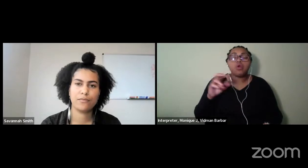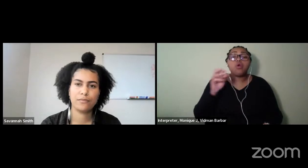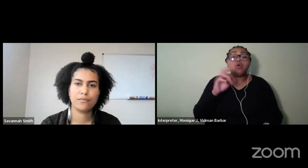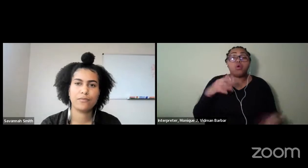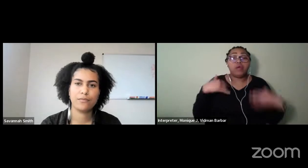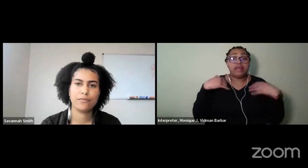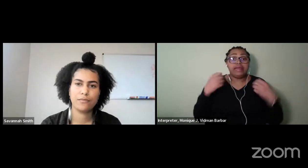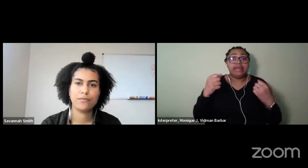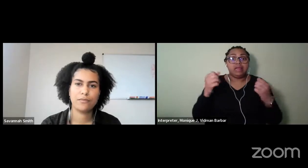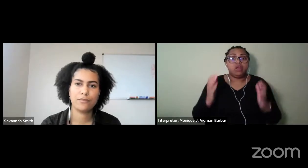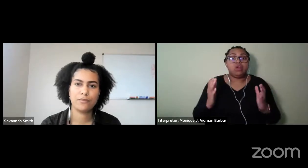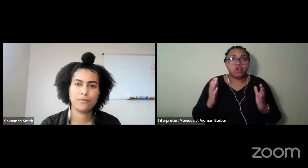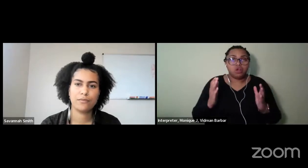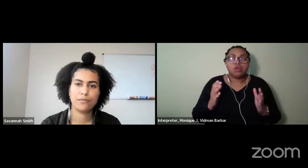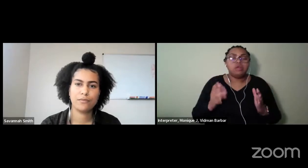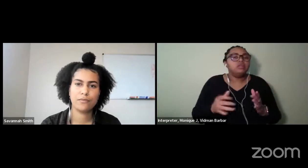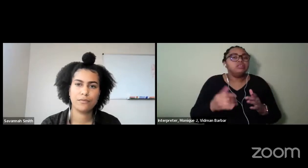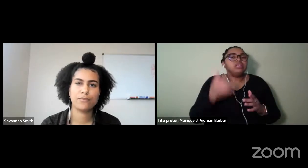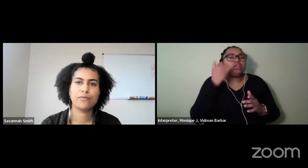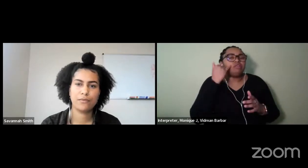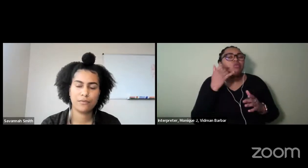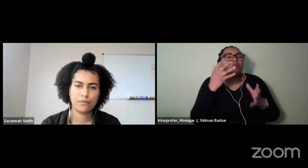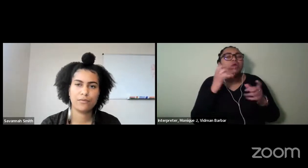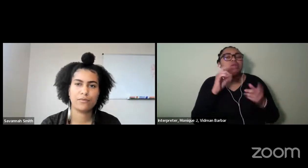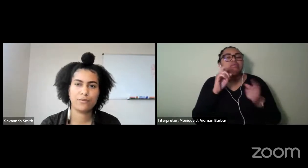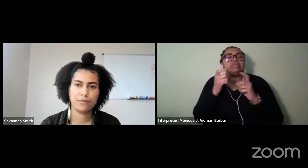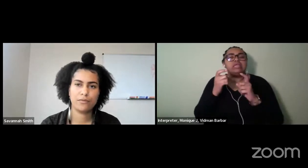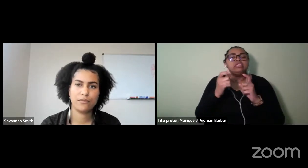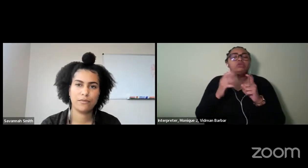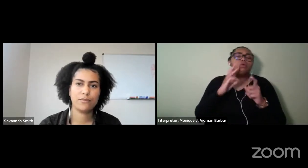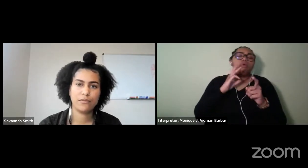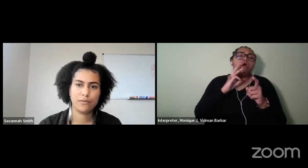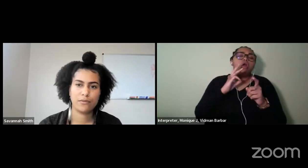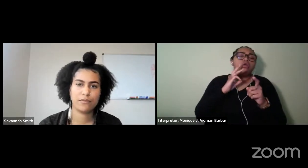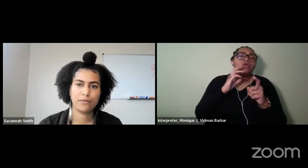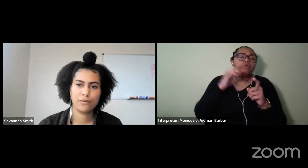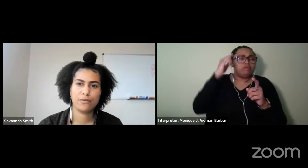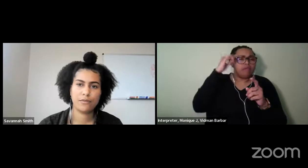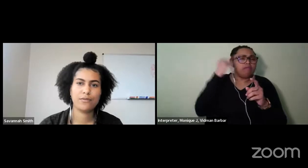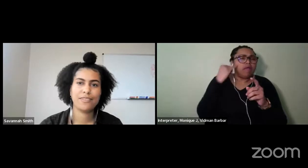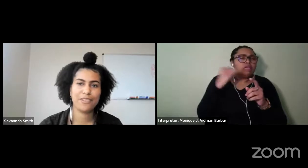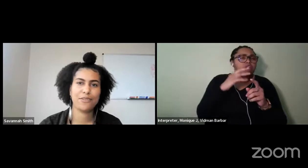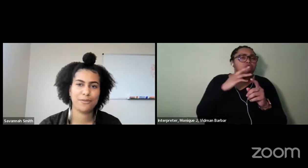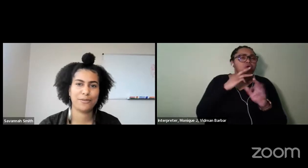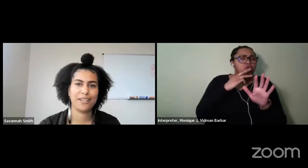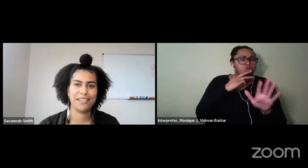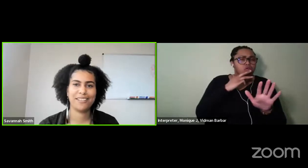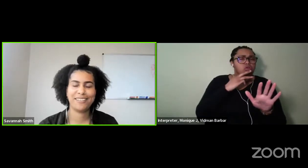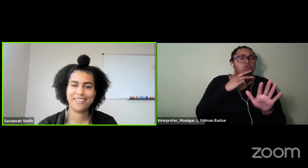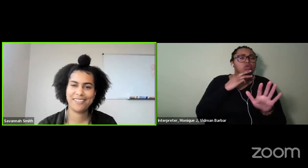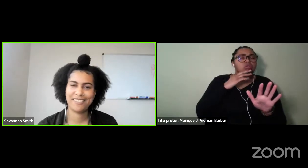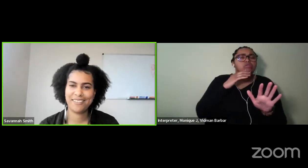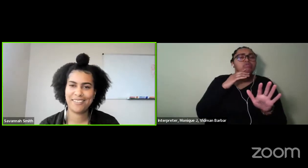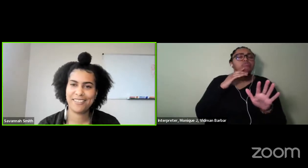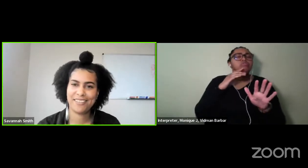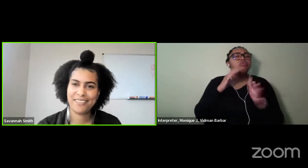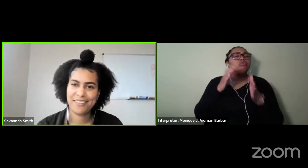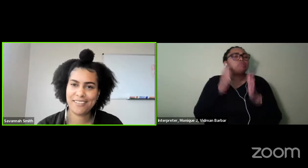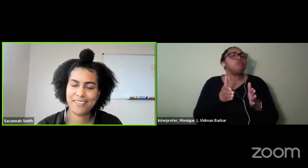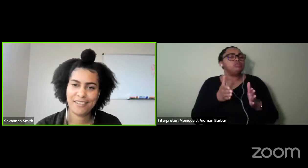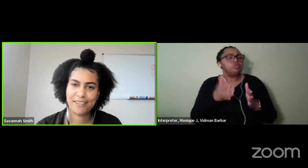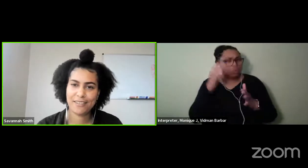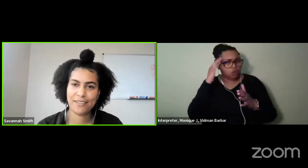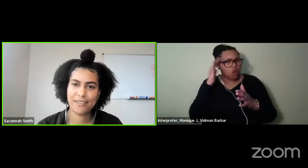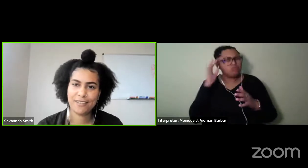personification on it, because I think it's just such a cleansing moment, a freeing moment of just being in the shower. And then, yeah, I think